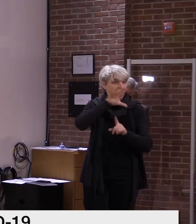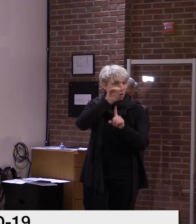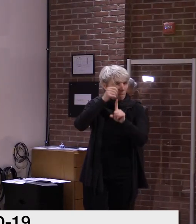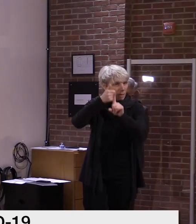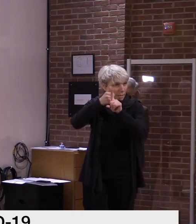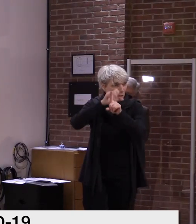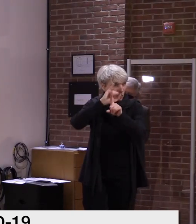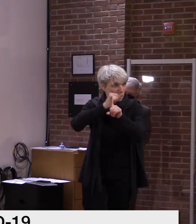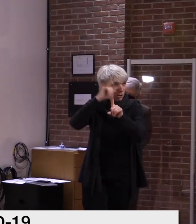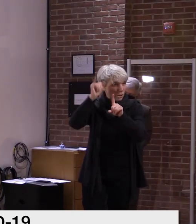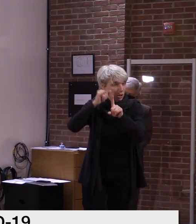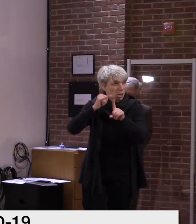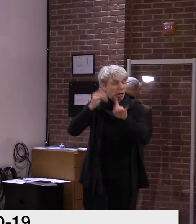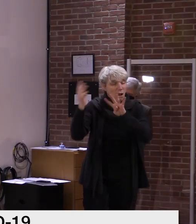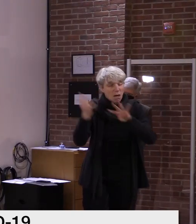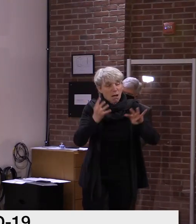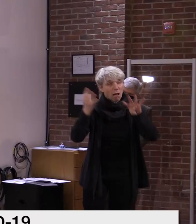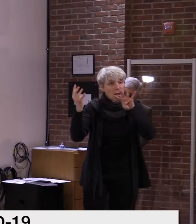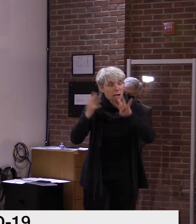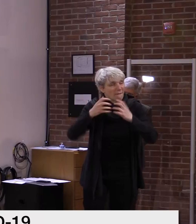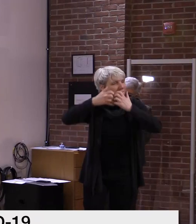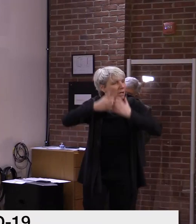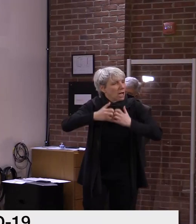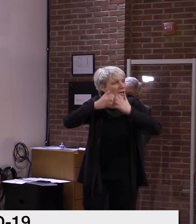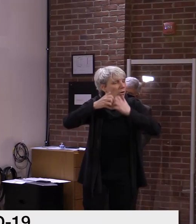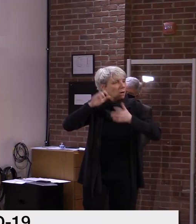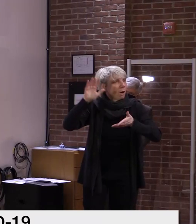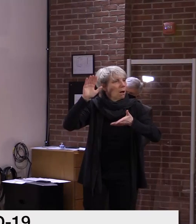Johnson factory, so to speak.